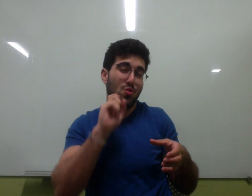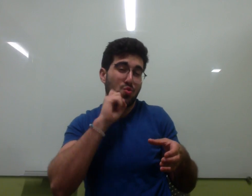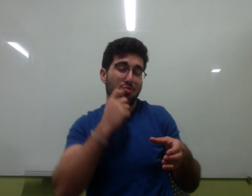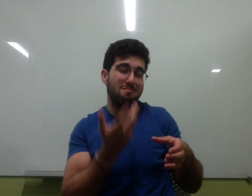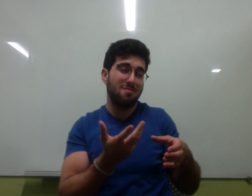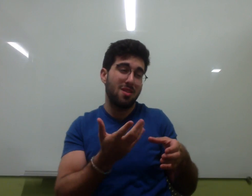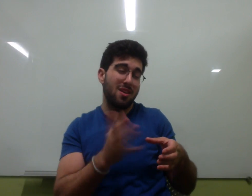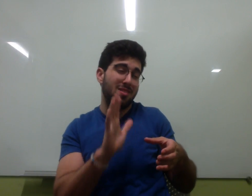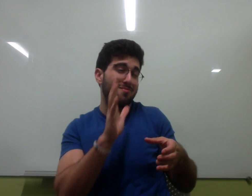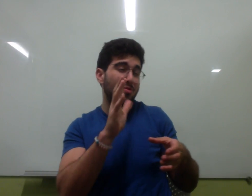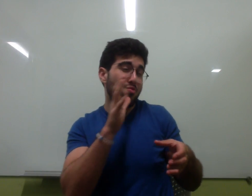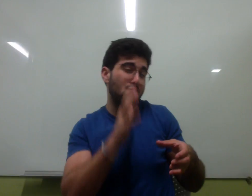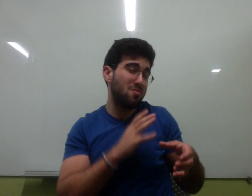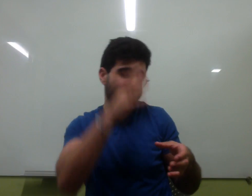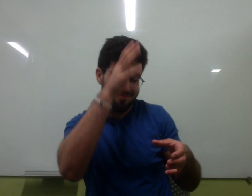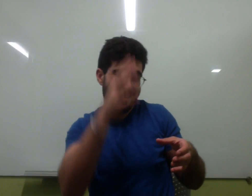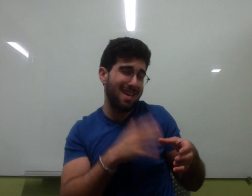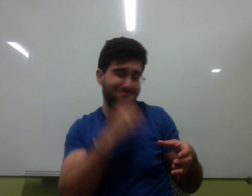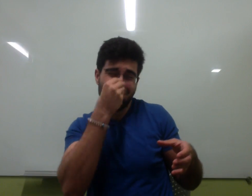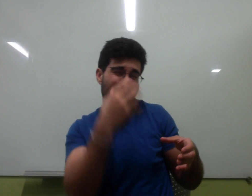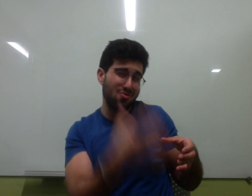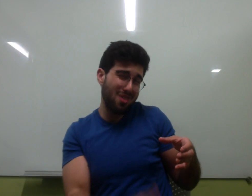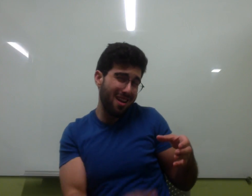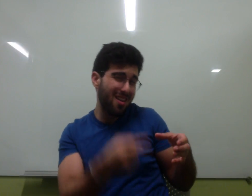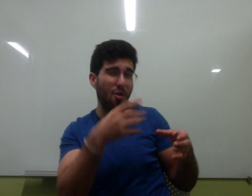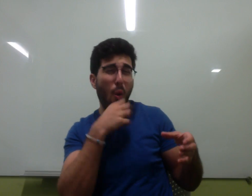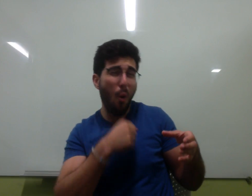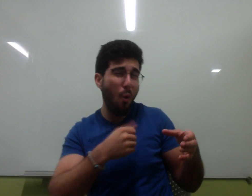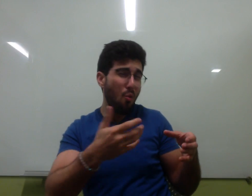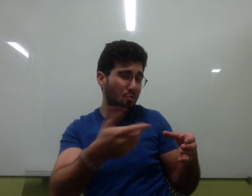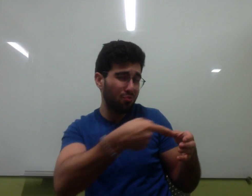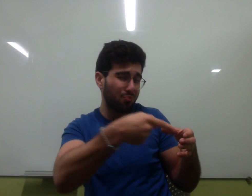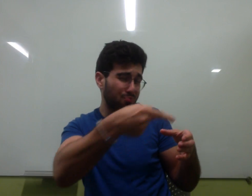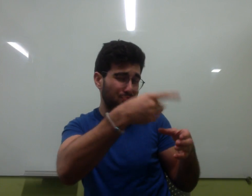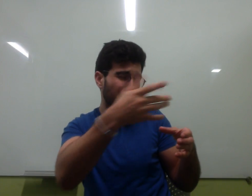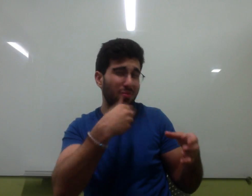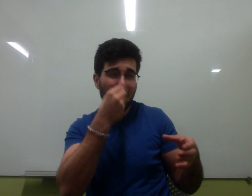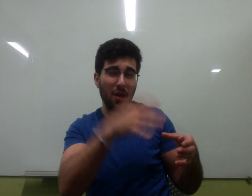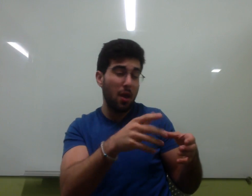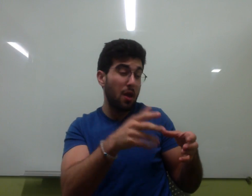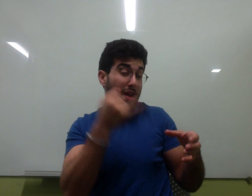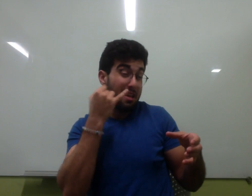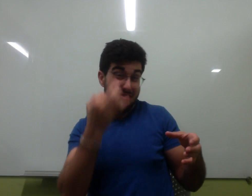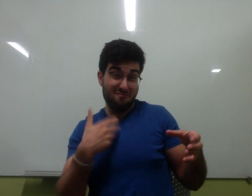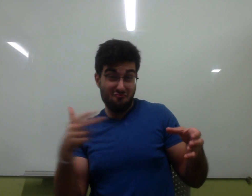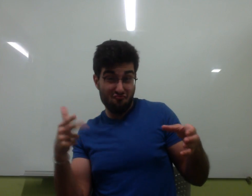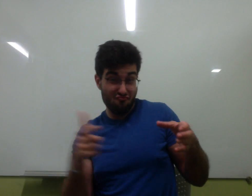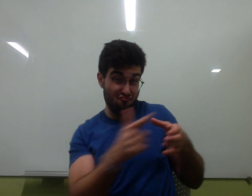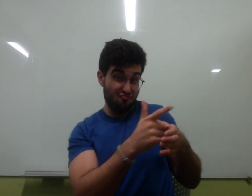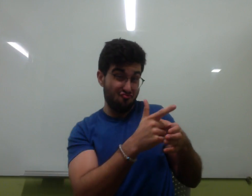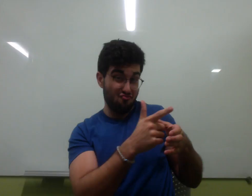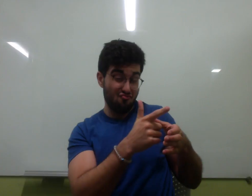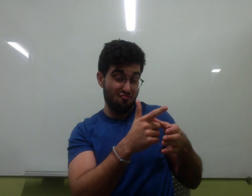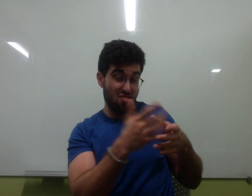Right, exactly. And the other thing that struck me too was that giraffe towers don't have territories,